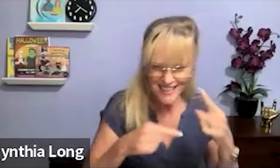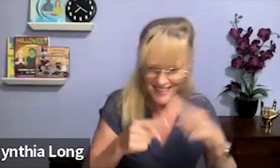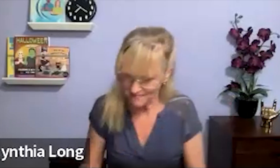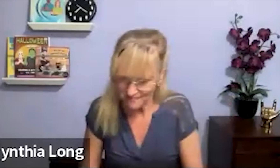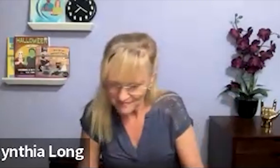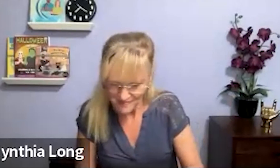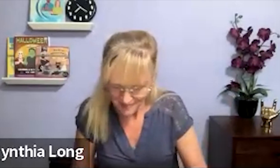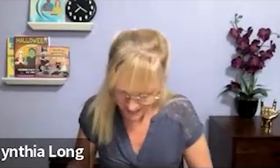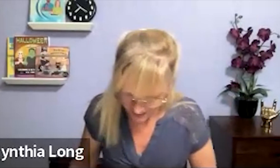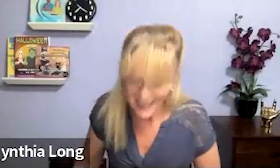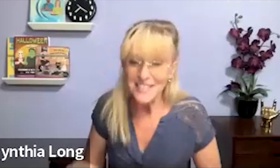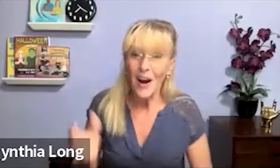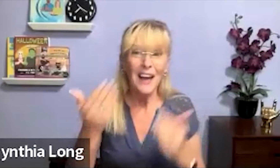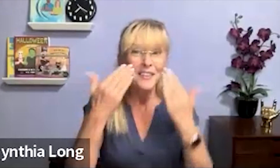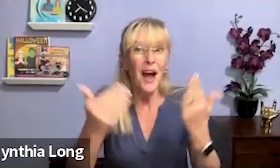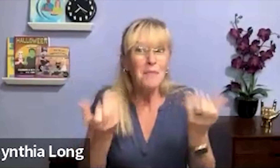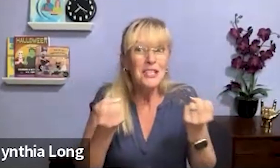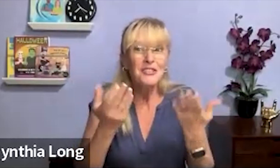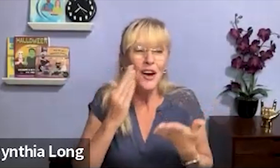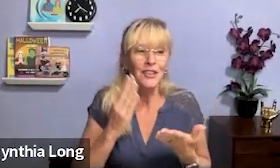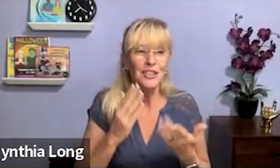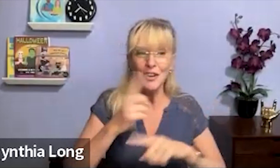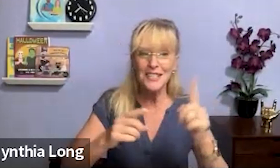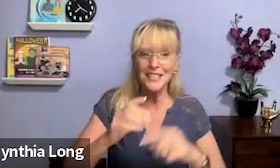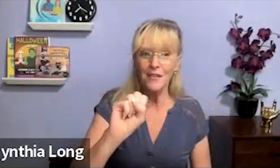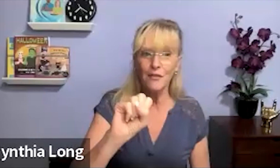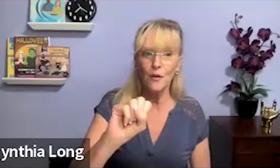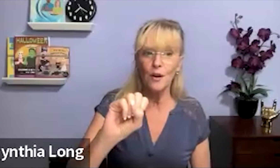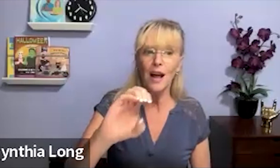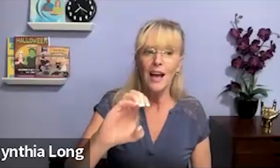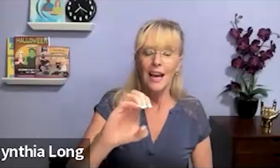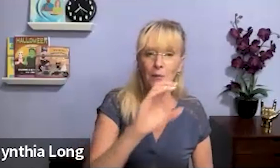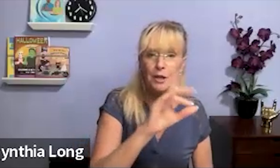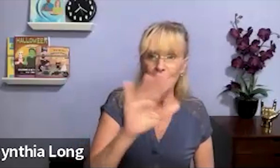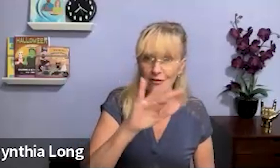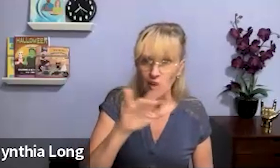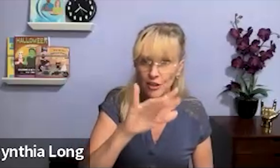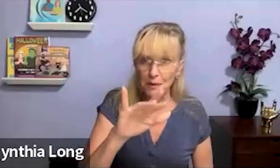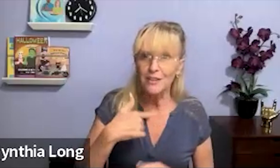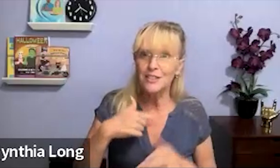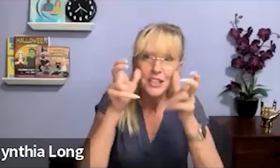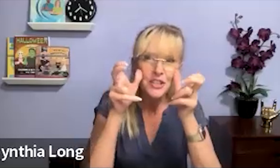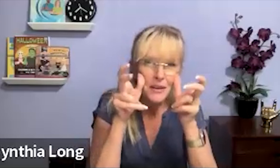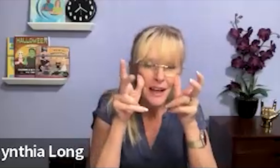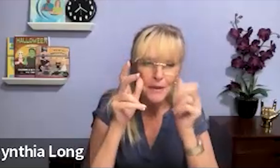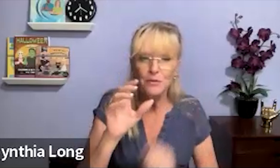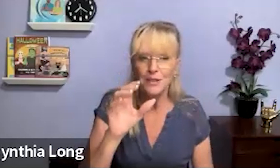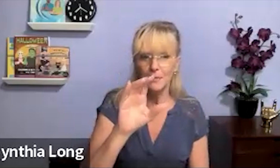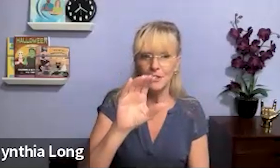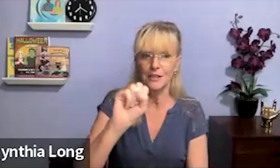signs? All right, so I don't know how much you know. Do you know the sign for, and I'm going to finger spell so that you can like build reception.